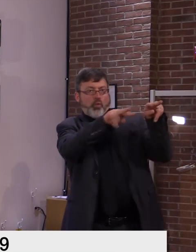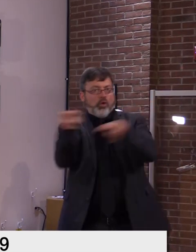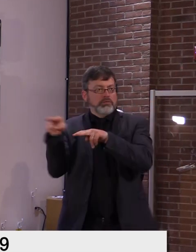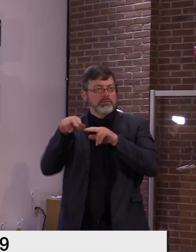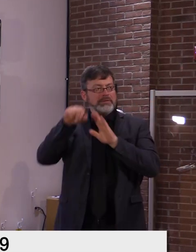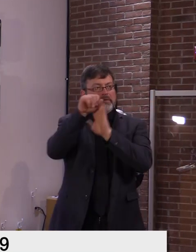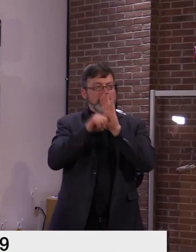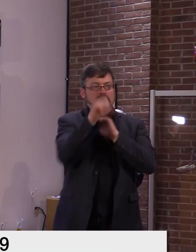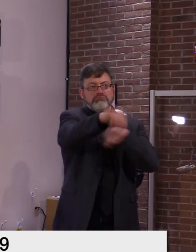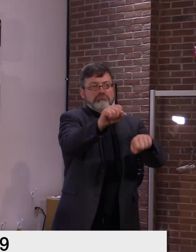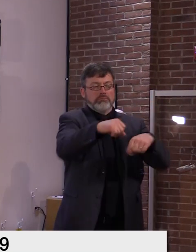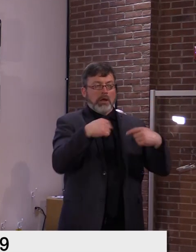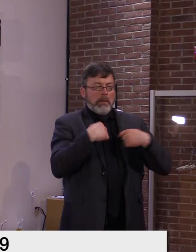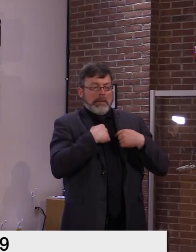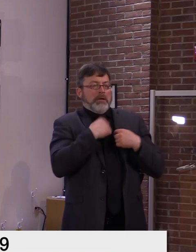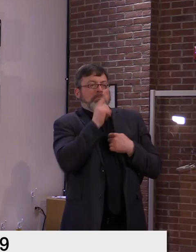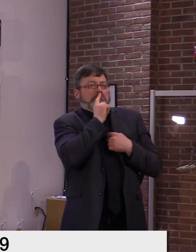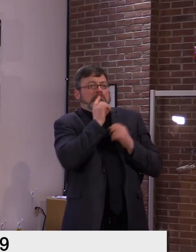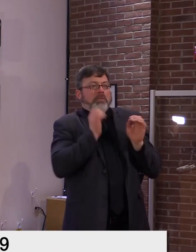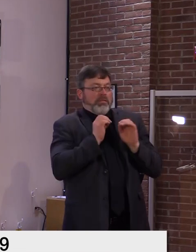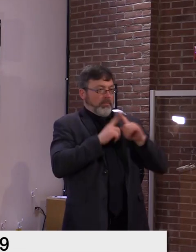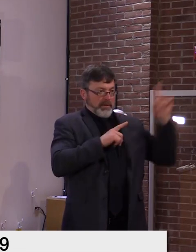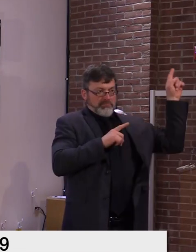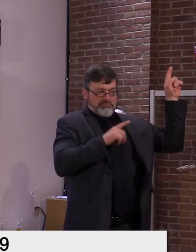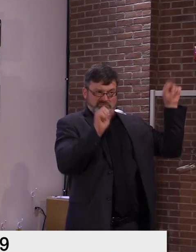Okay, thank you. The other question is,